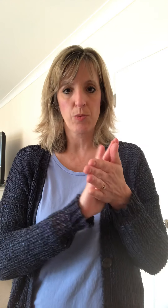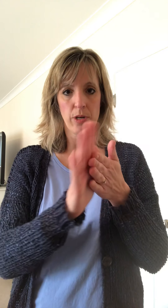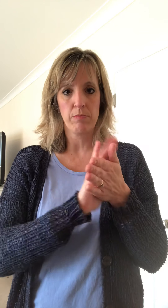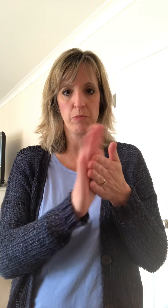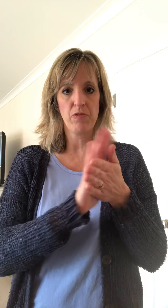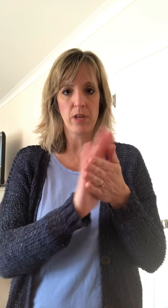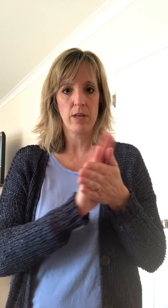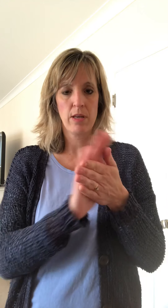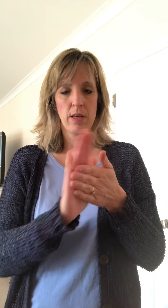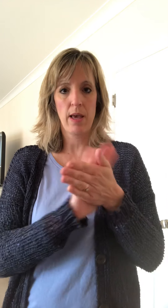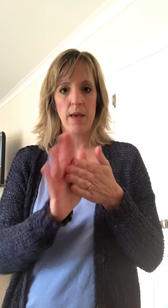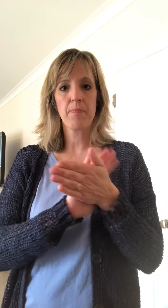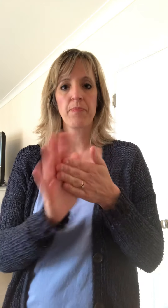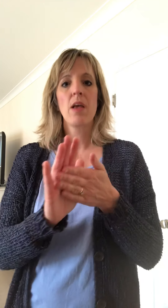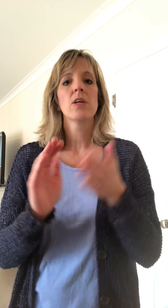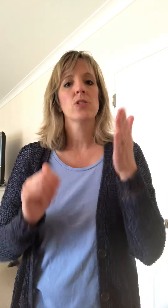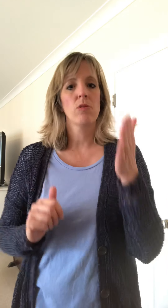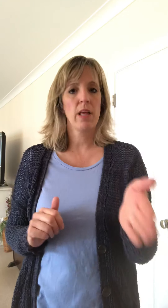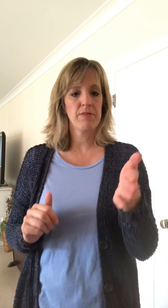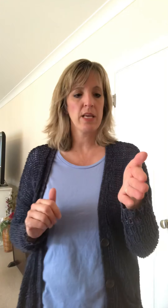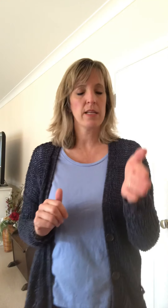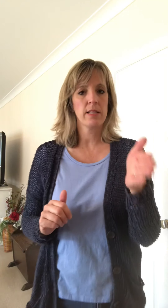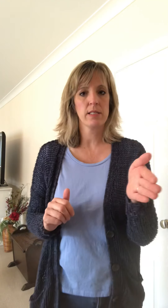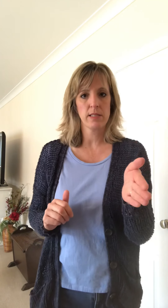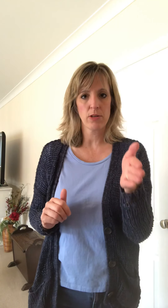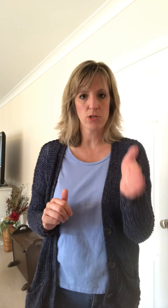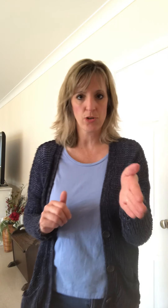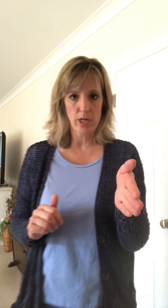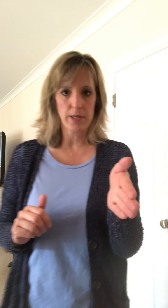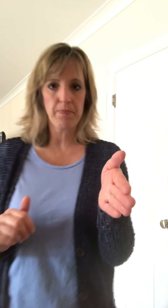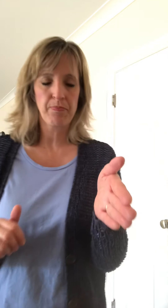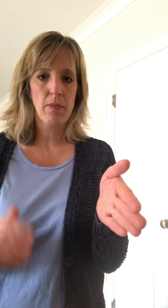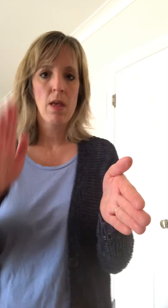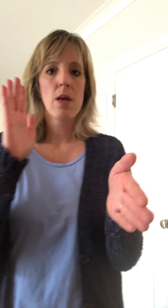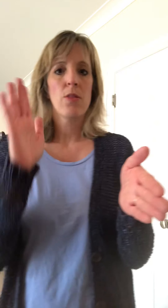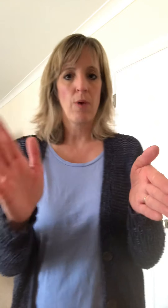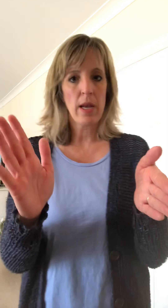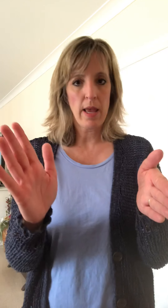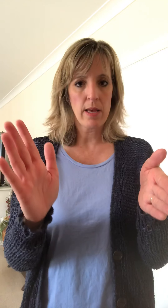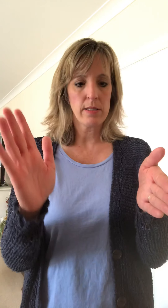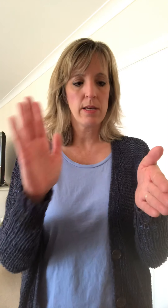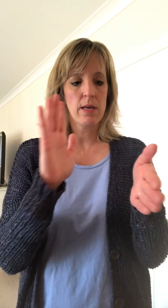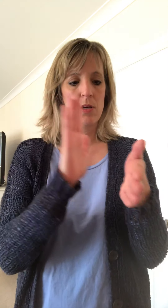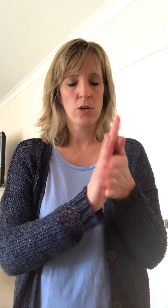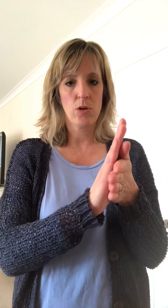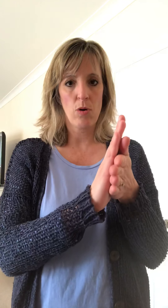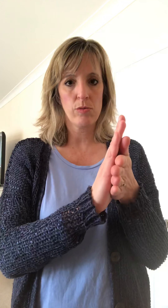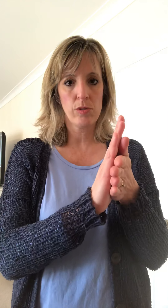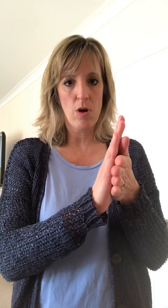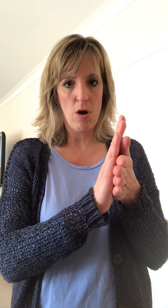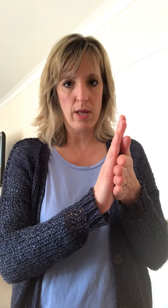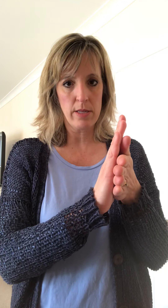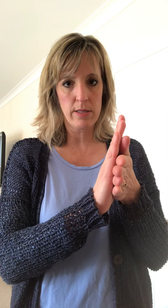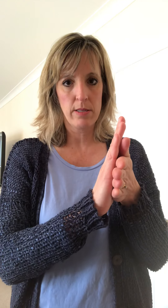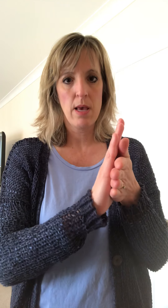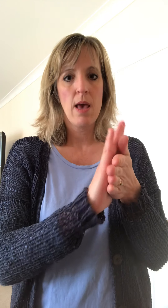word, movie, okay? So left hand, this is like your screen. The right hand goes on it